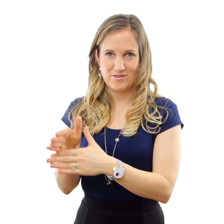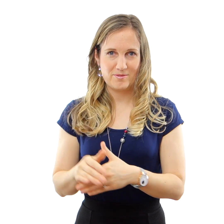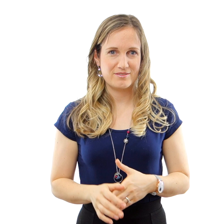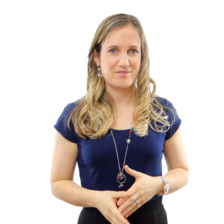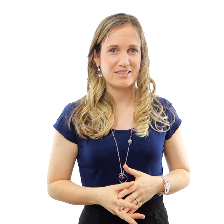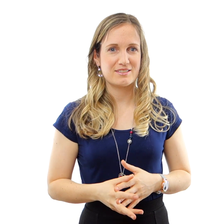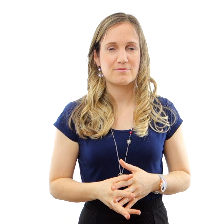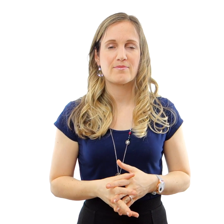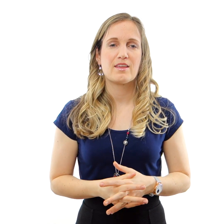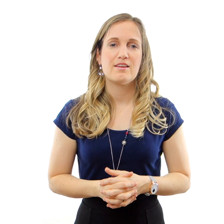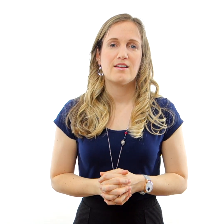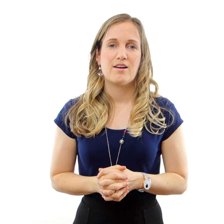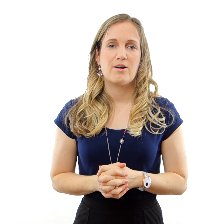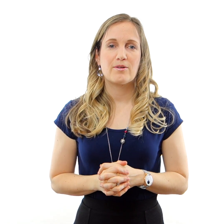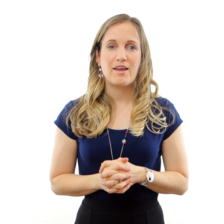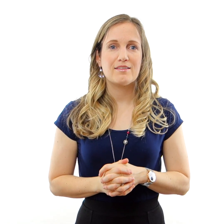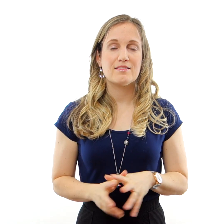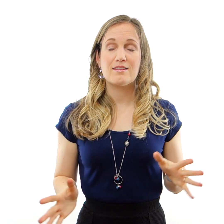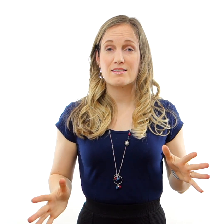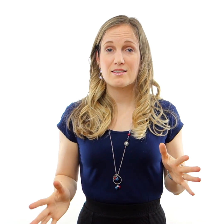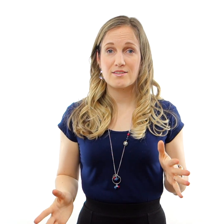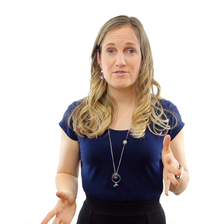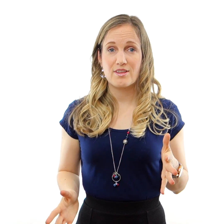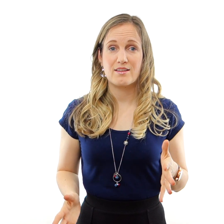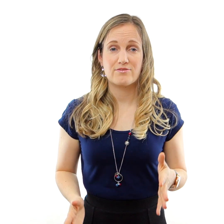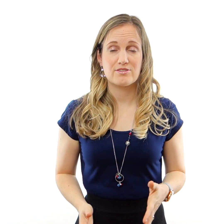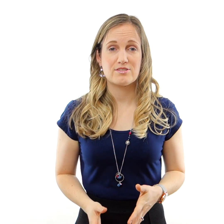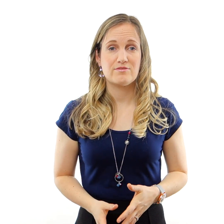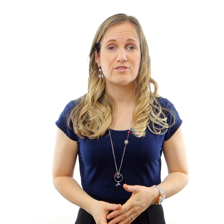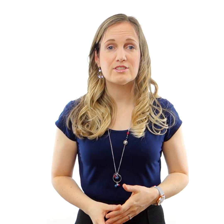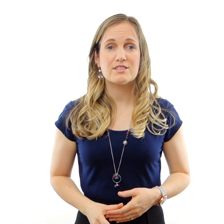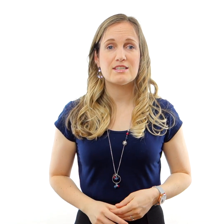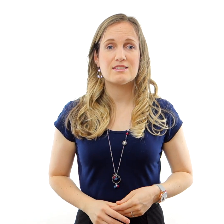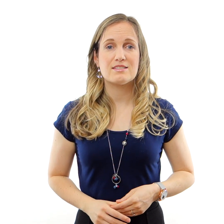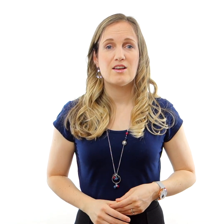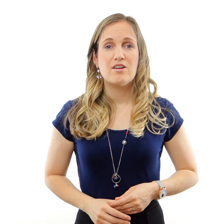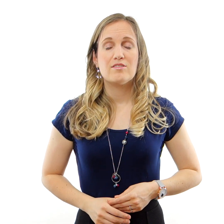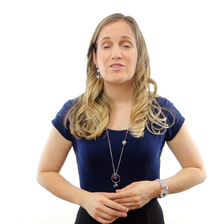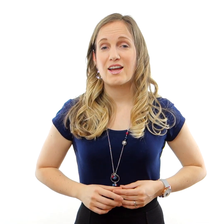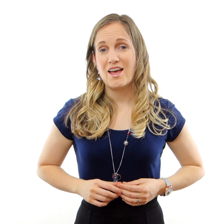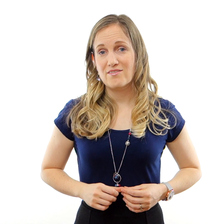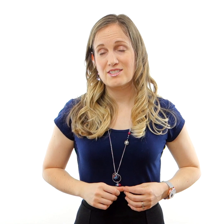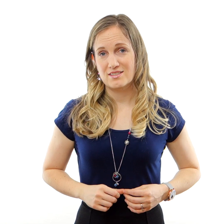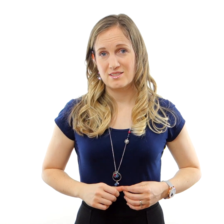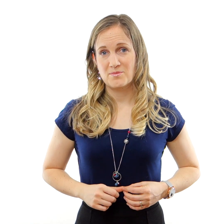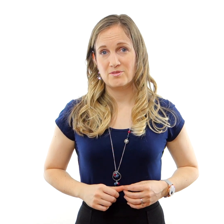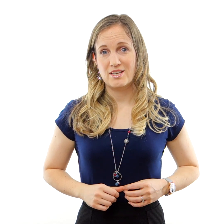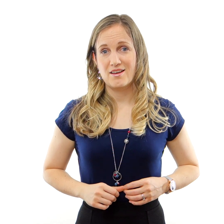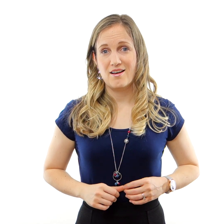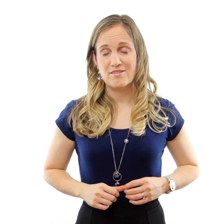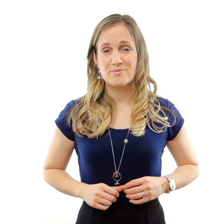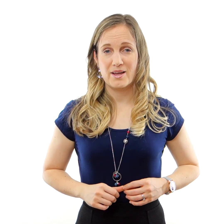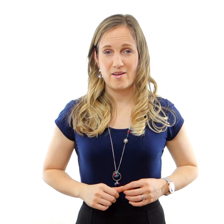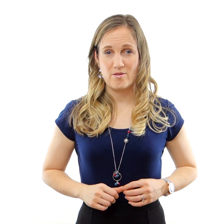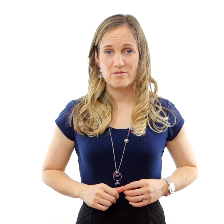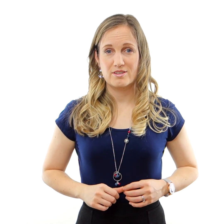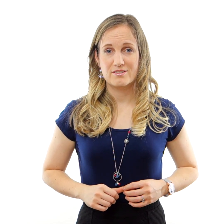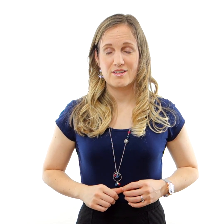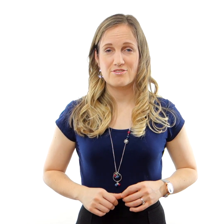everyone, right? Okay, then the last line for that first verse is, for I have a testimony of my own. And you just